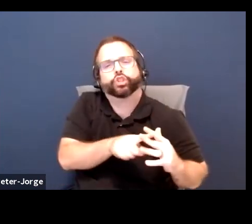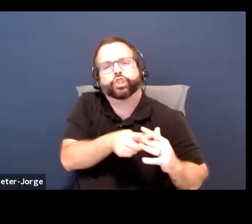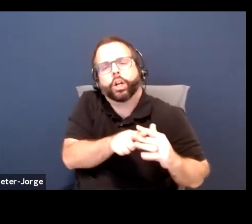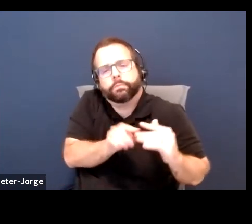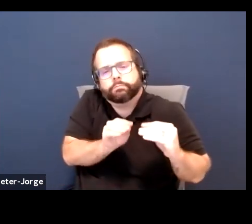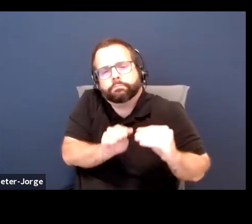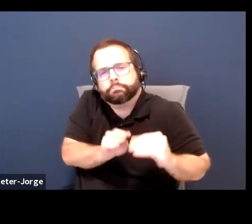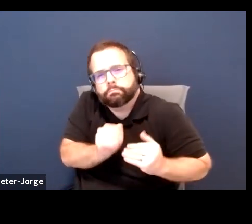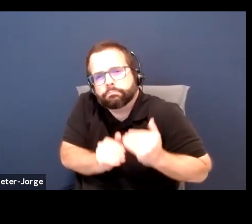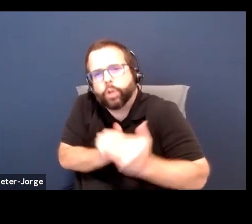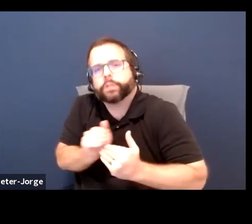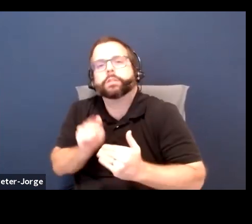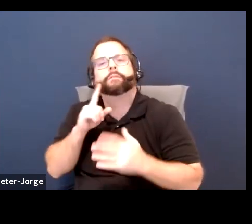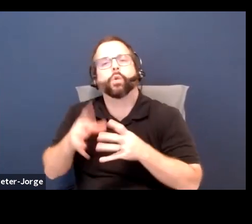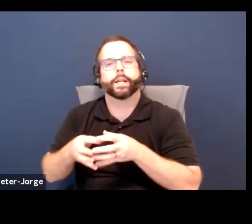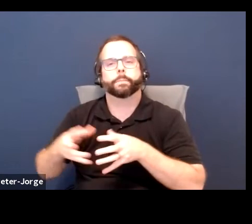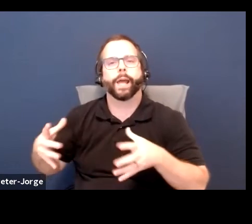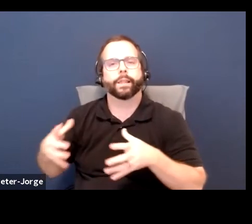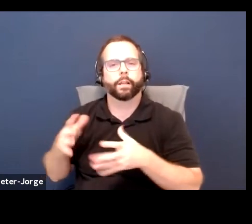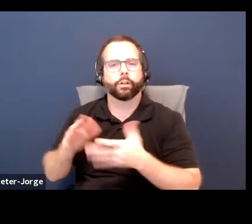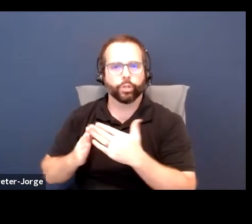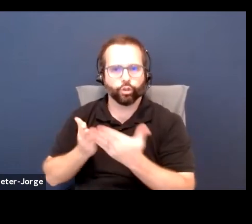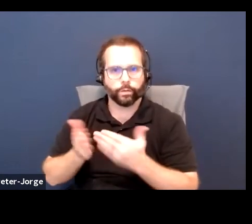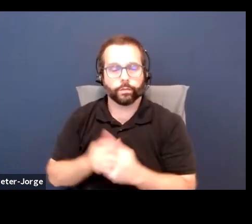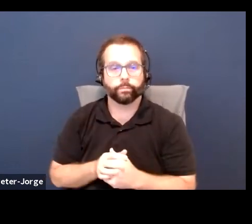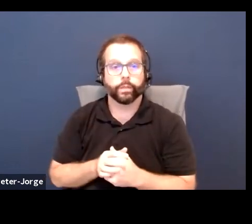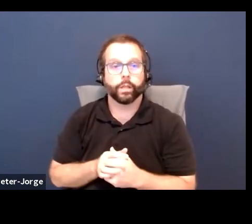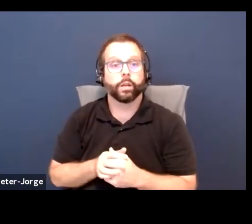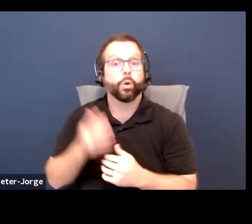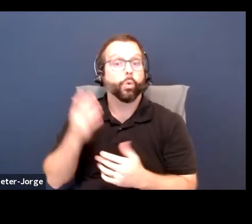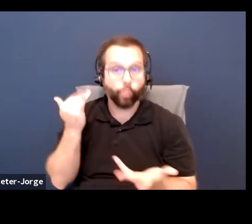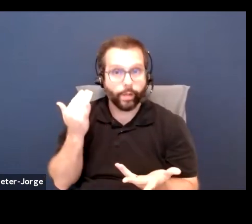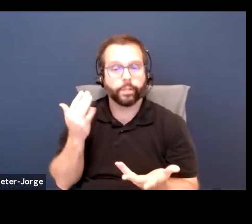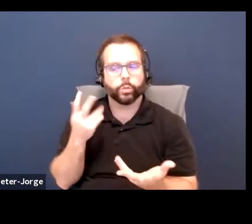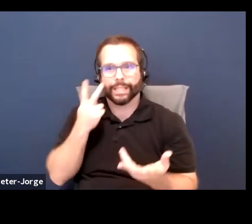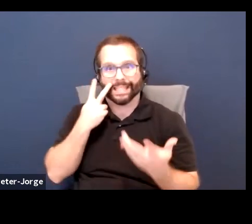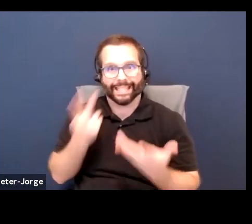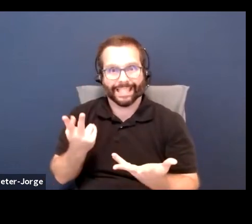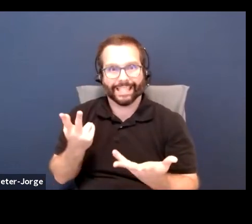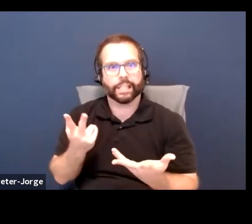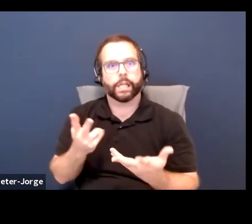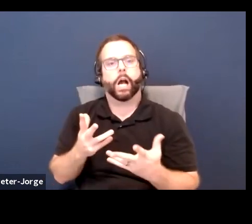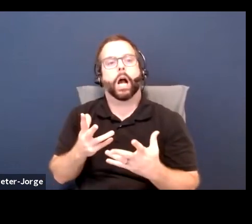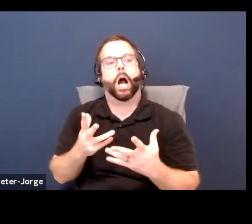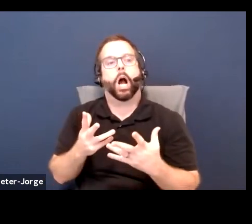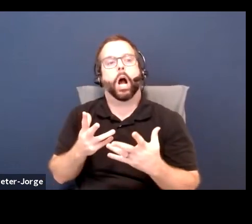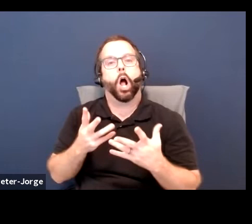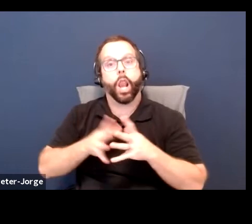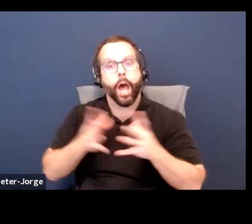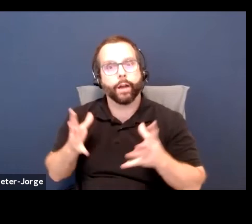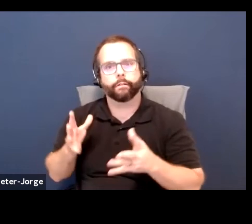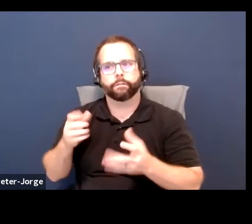expand community services, in large part because of the nonstop advocacy throughout all